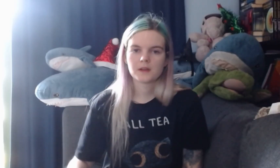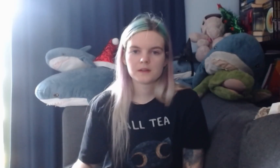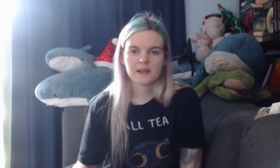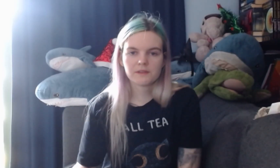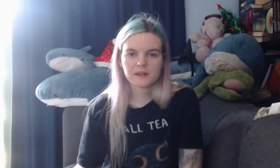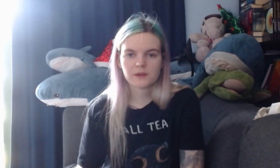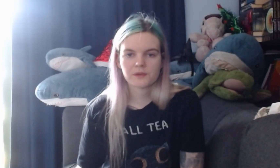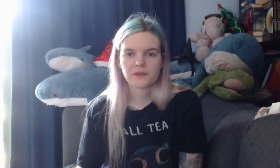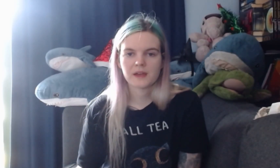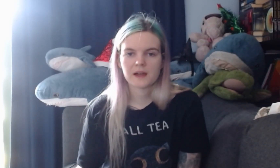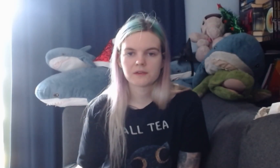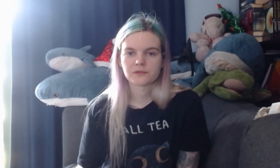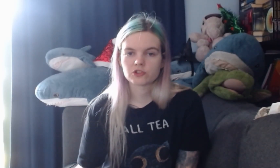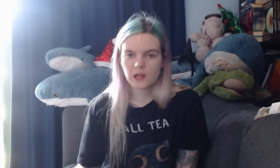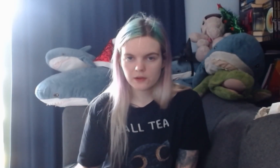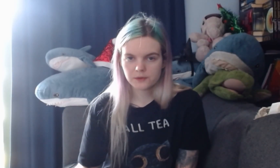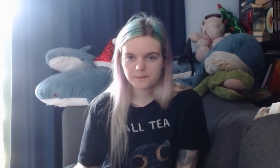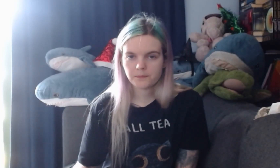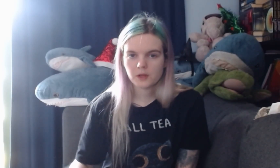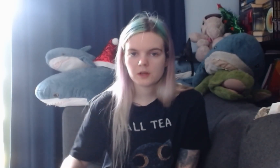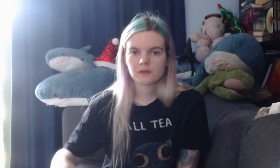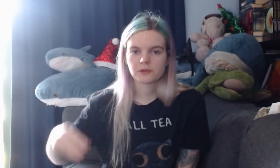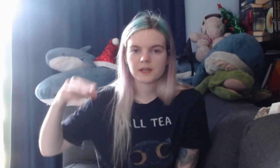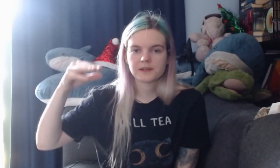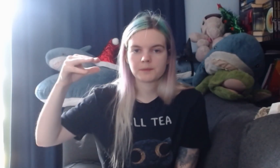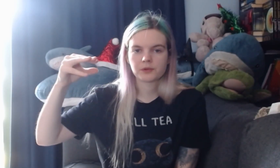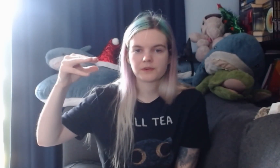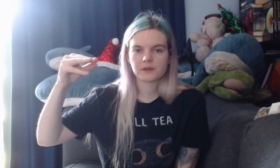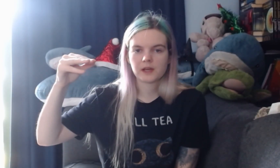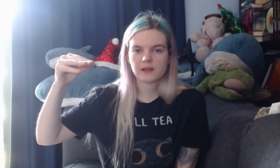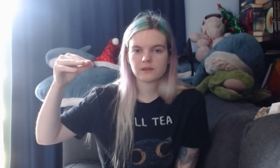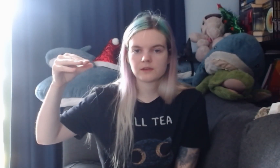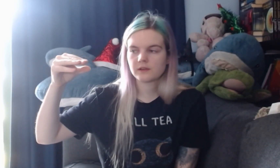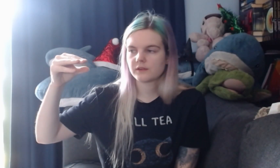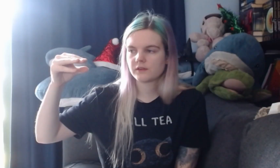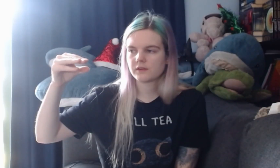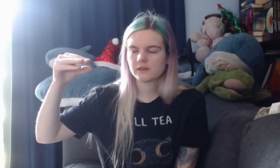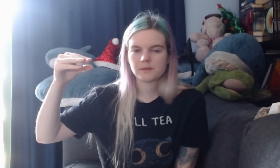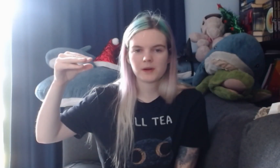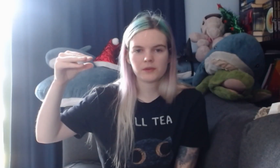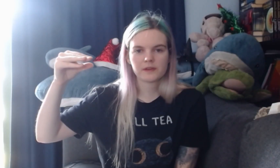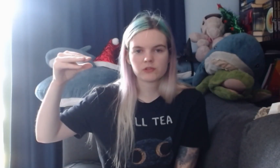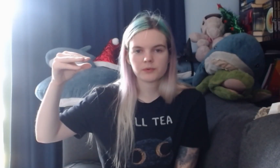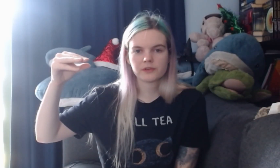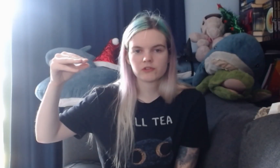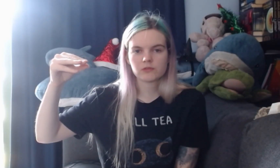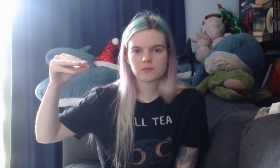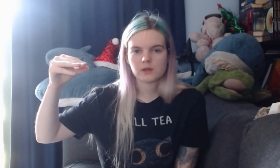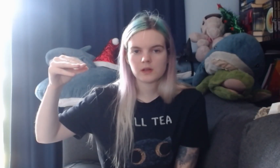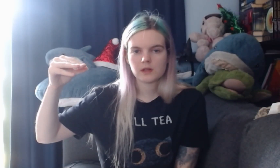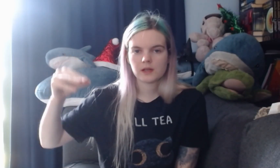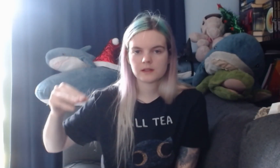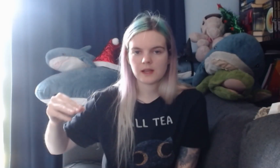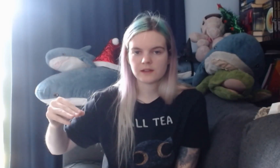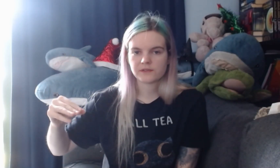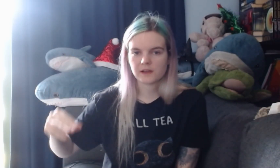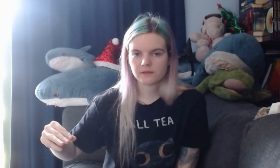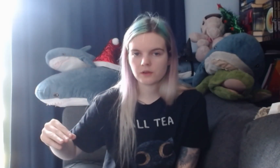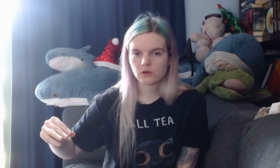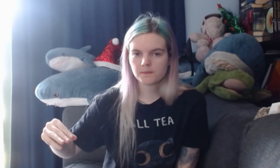Next, he gives us the sign for child, and for that he puts the hand in about such a position, and then he starts slow